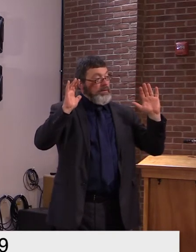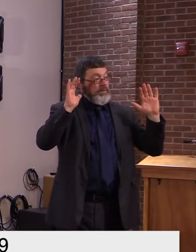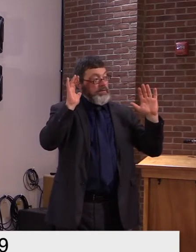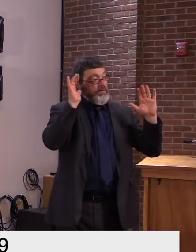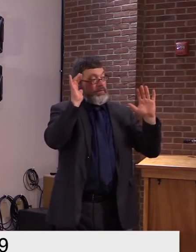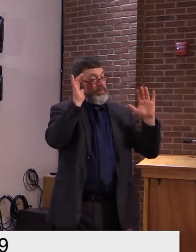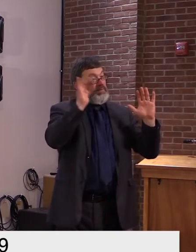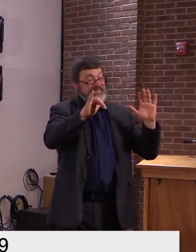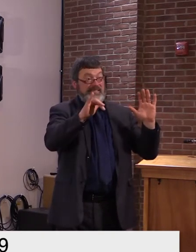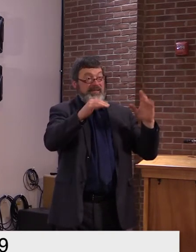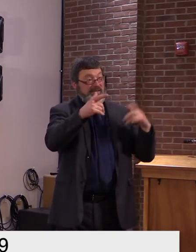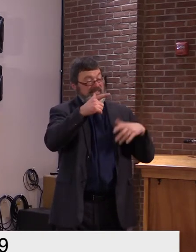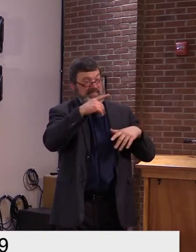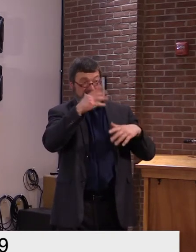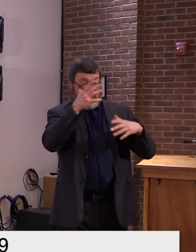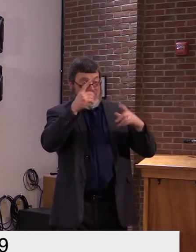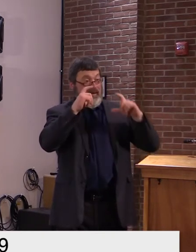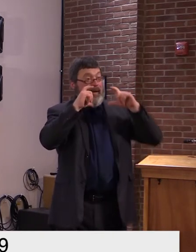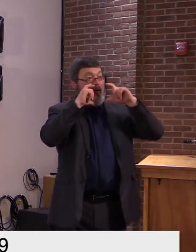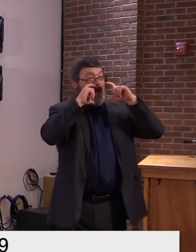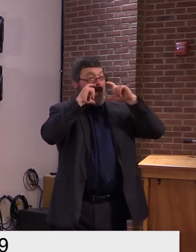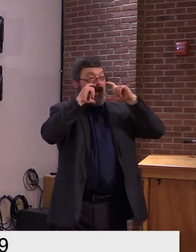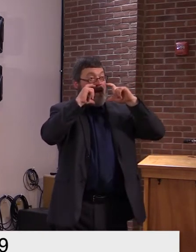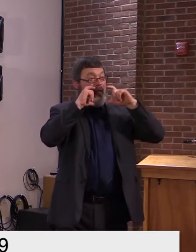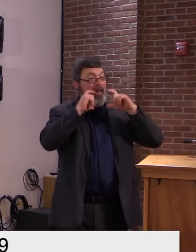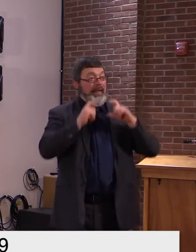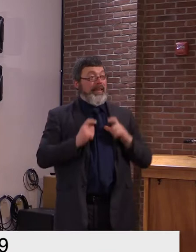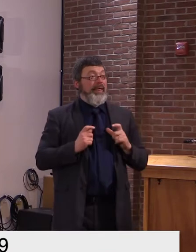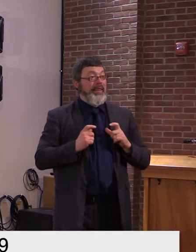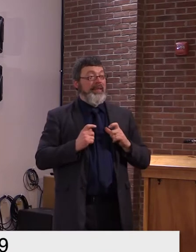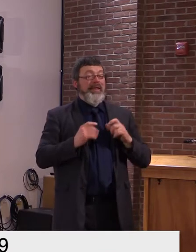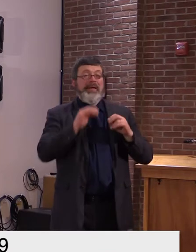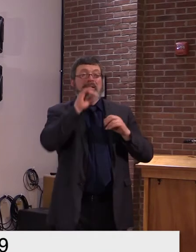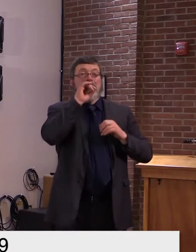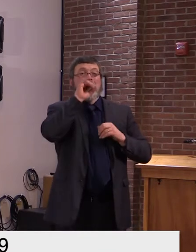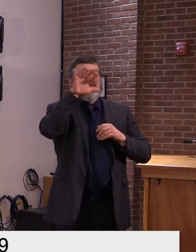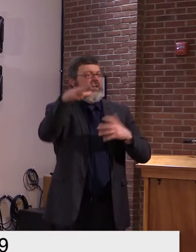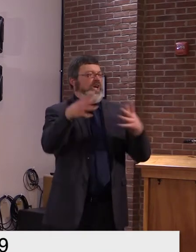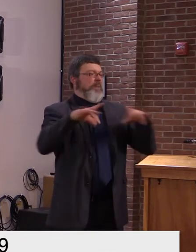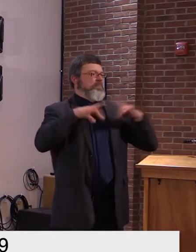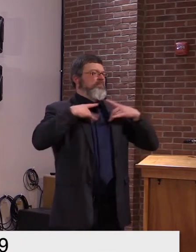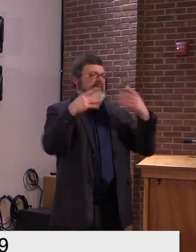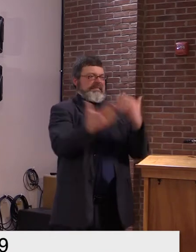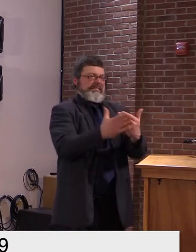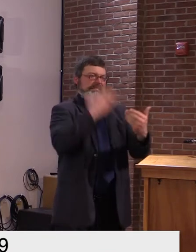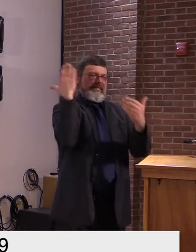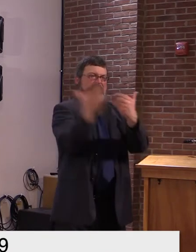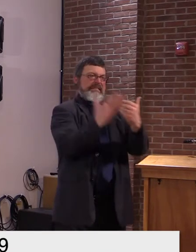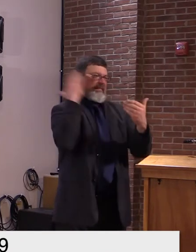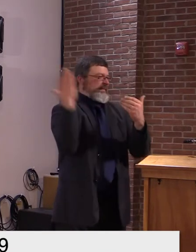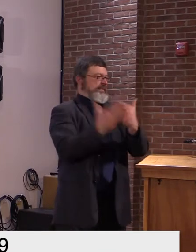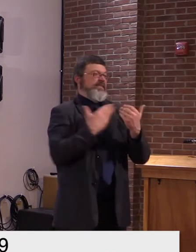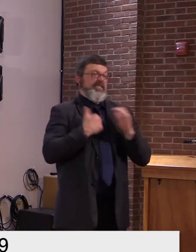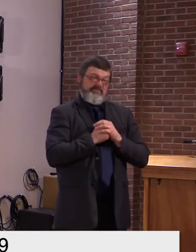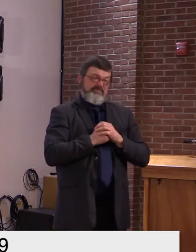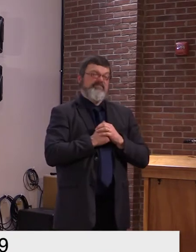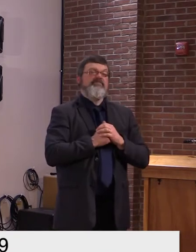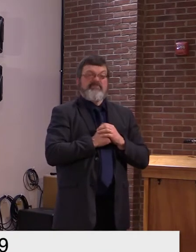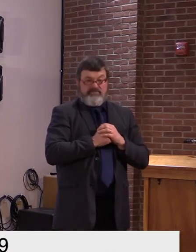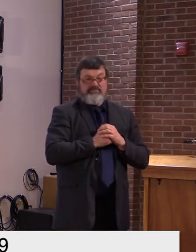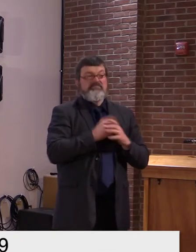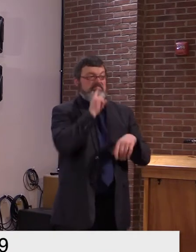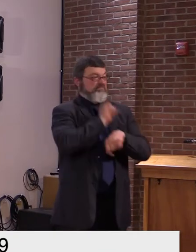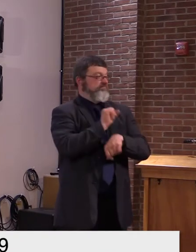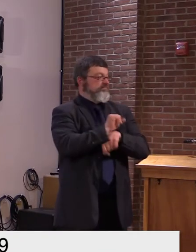distance, yes, even indoors, and go outside whenever you can. And always stay away